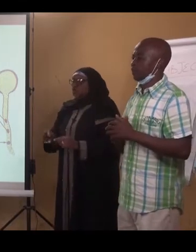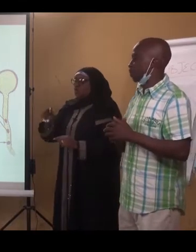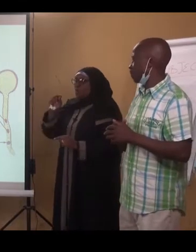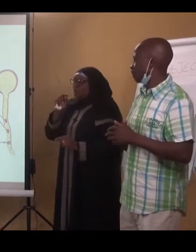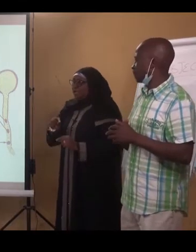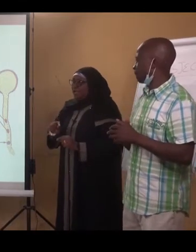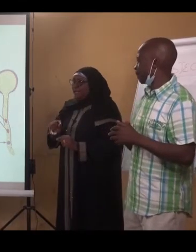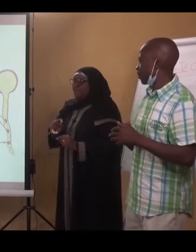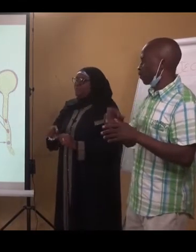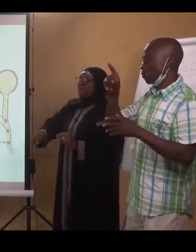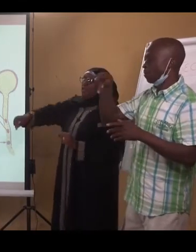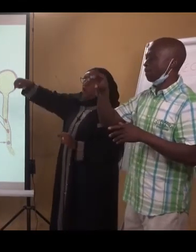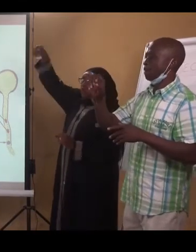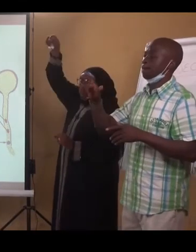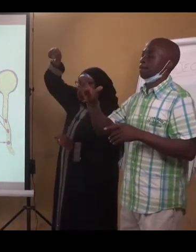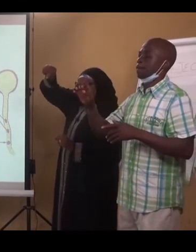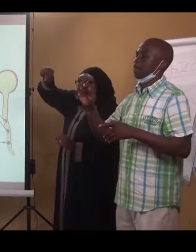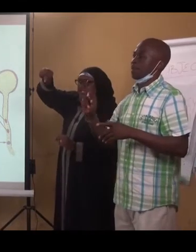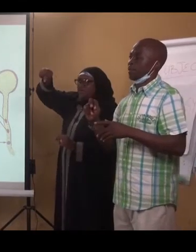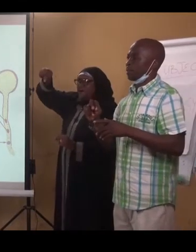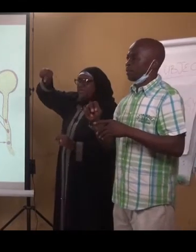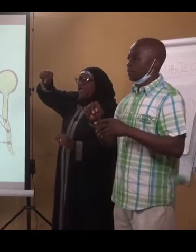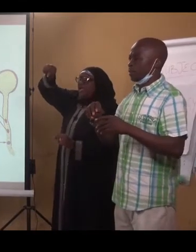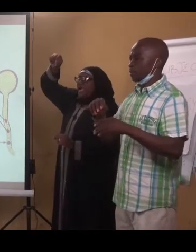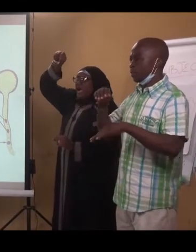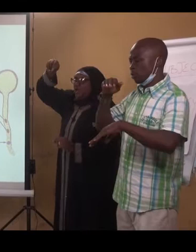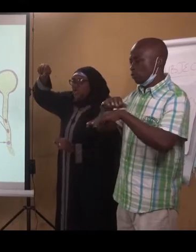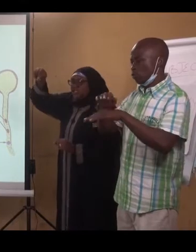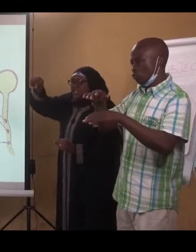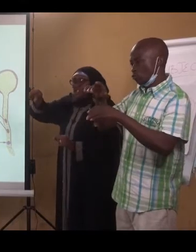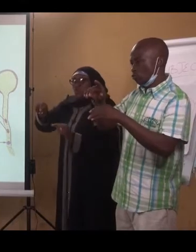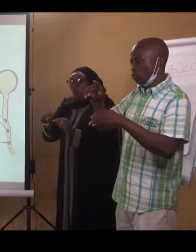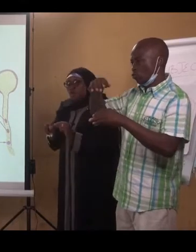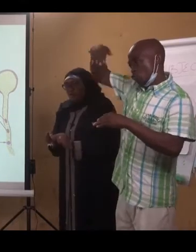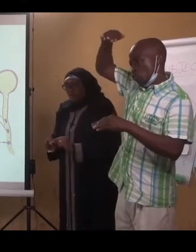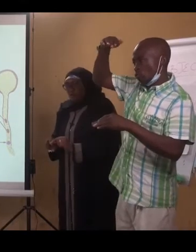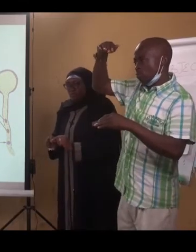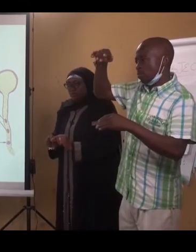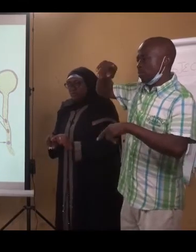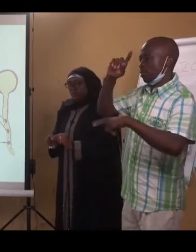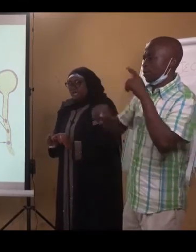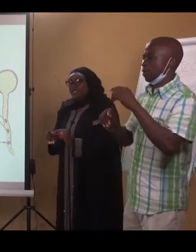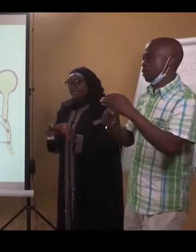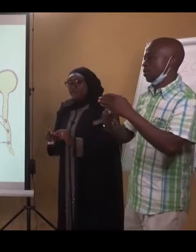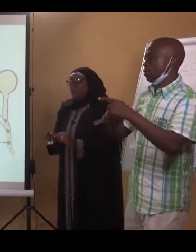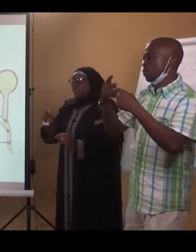So pollen grain being on top of the stigma cannot reach the ovule itself until